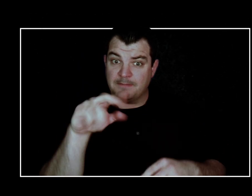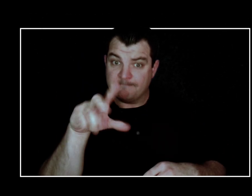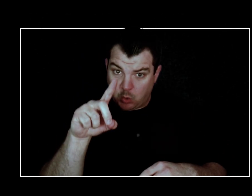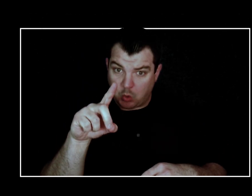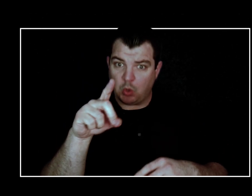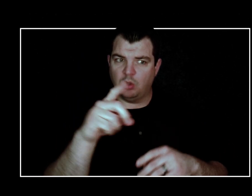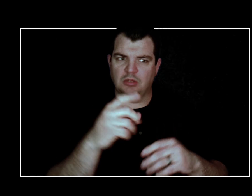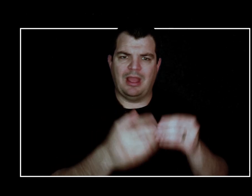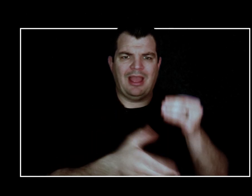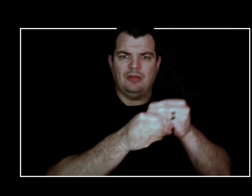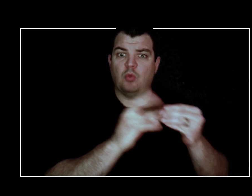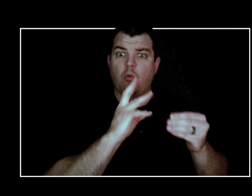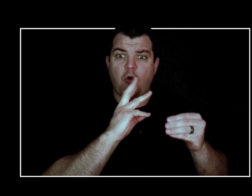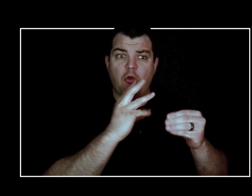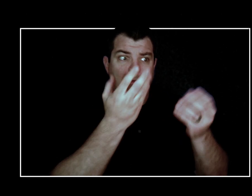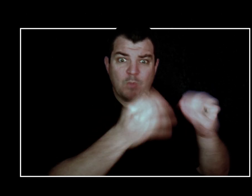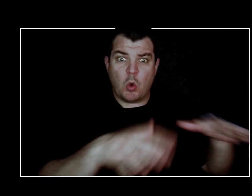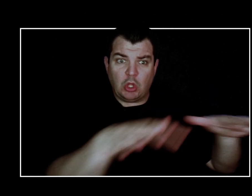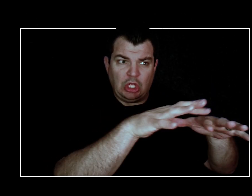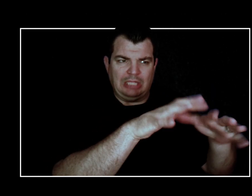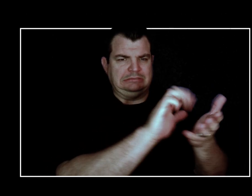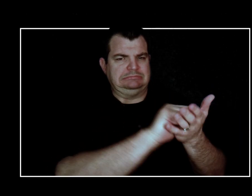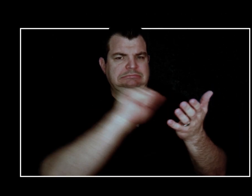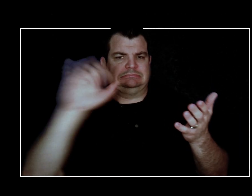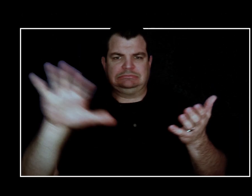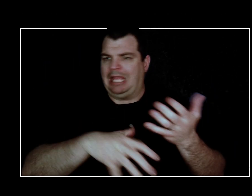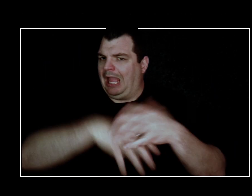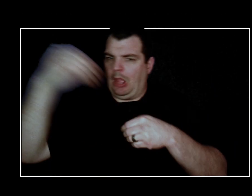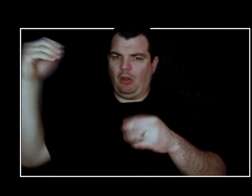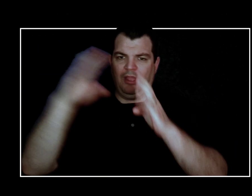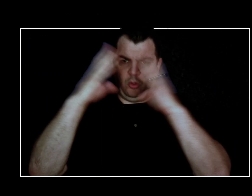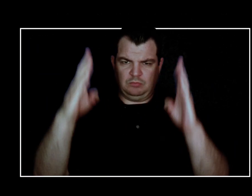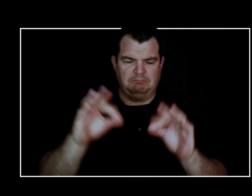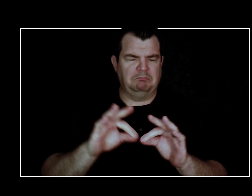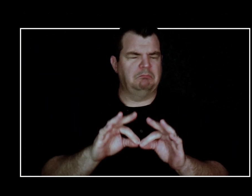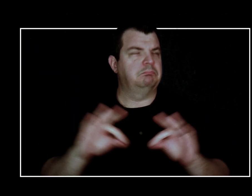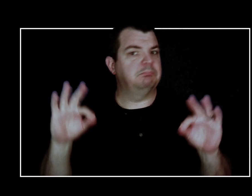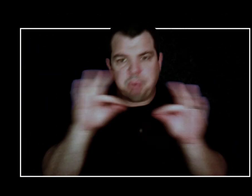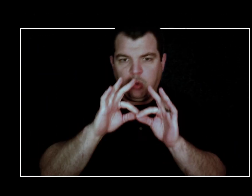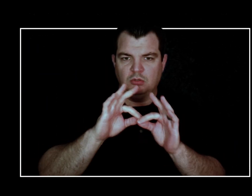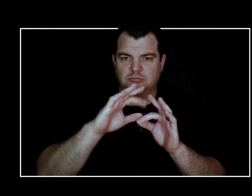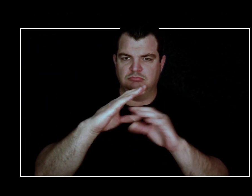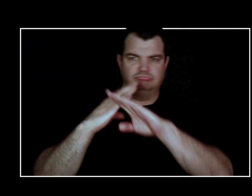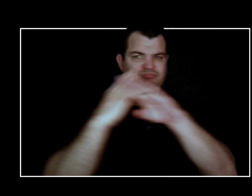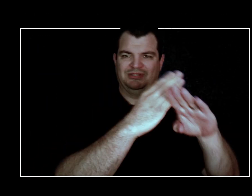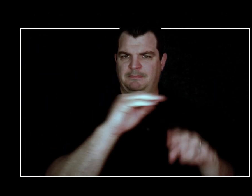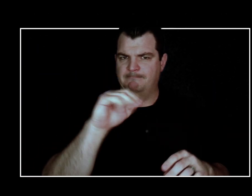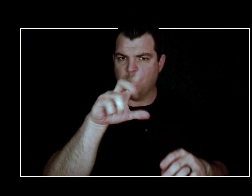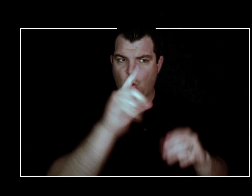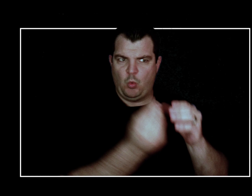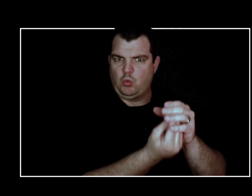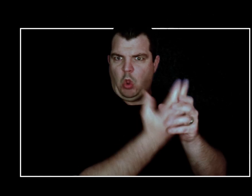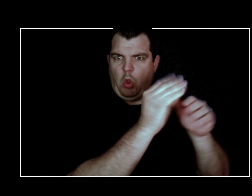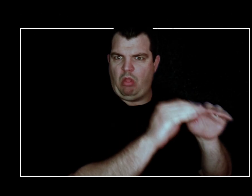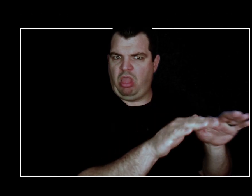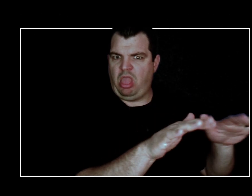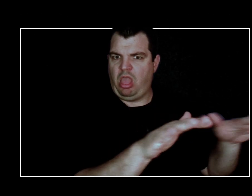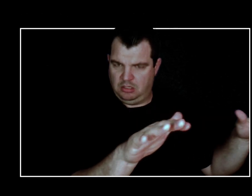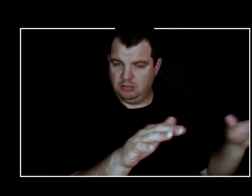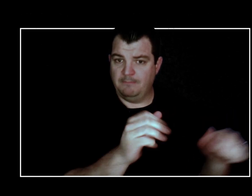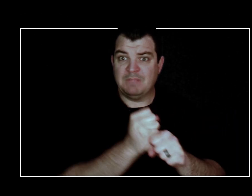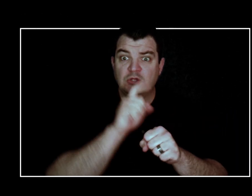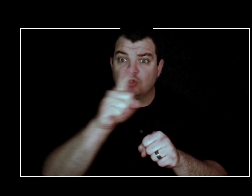Preventing mold. Keeping extra water and moisture out of your home is very important to preventing mold